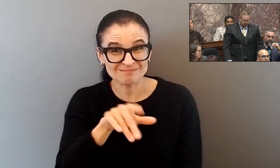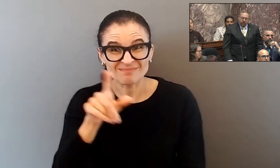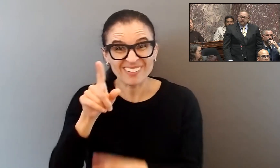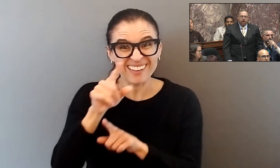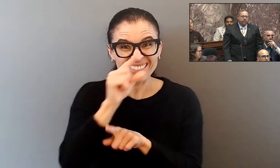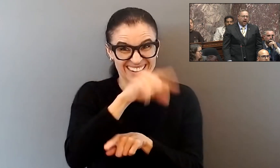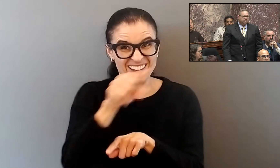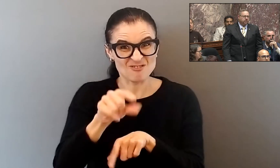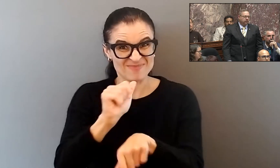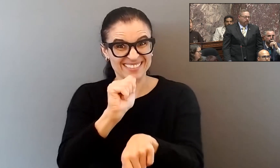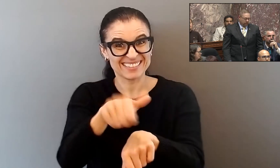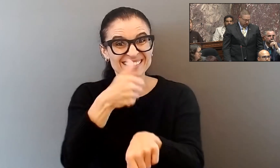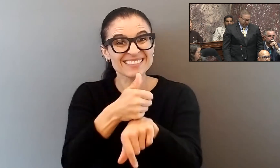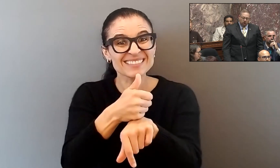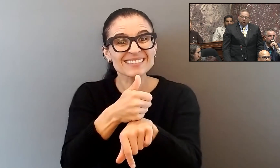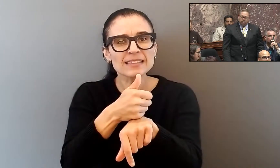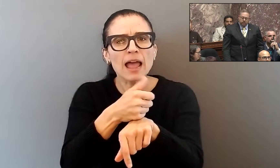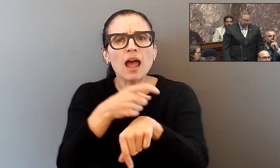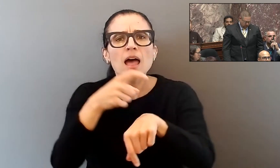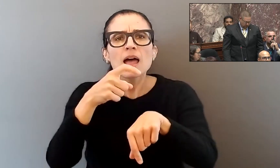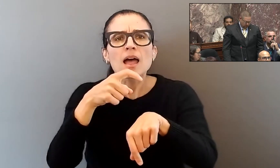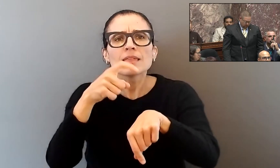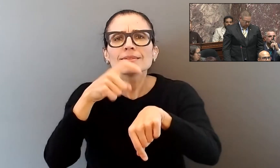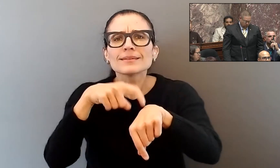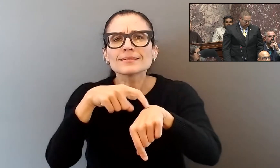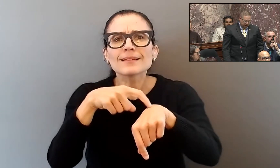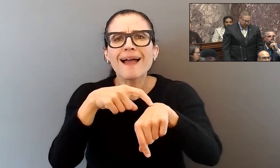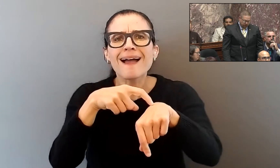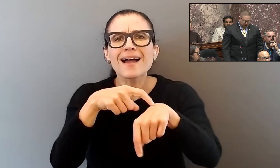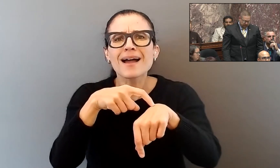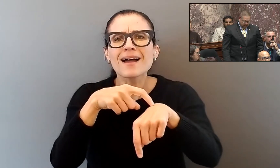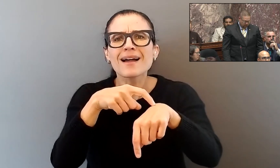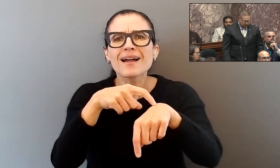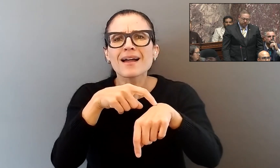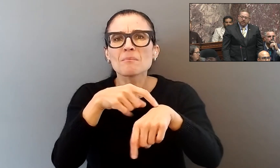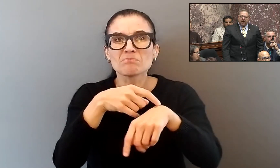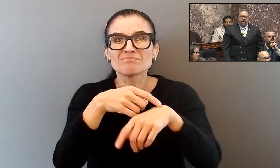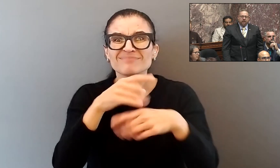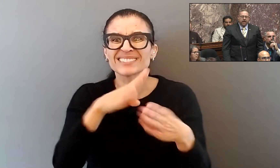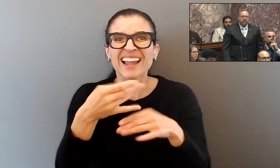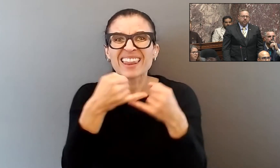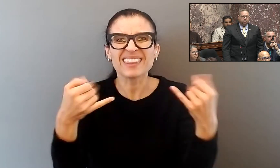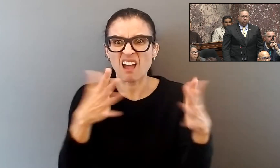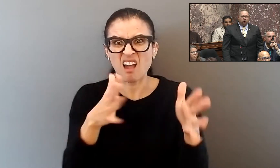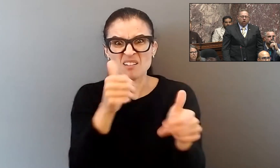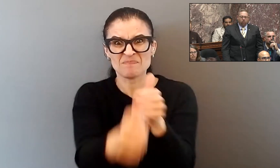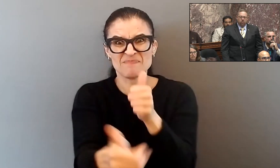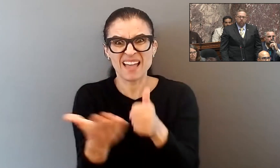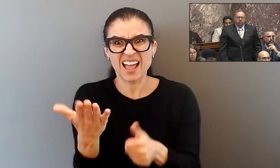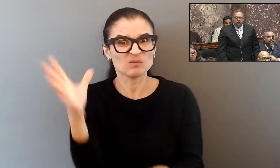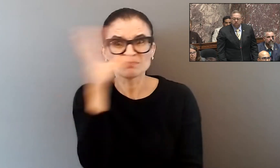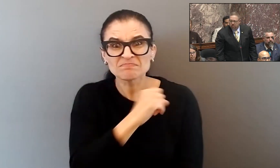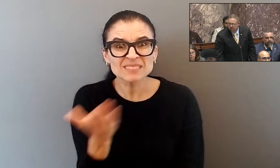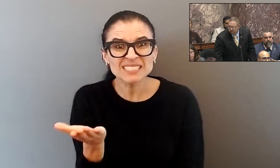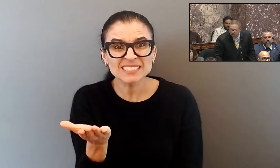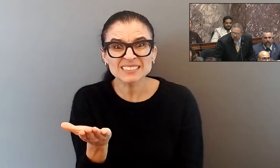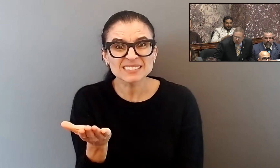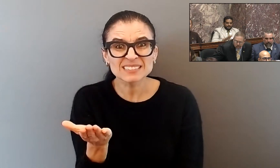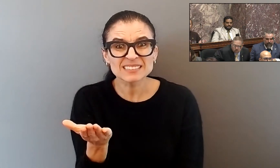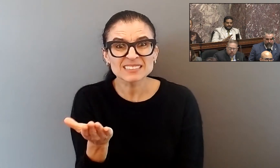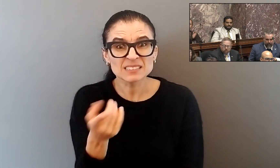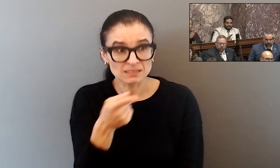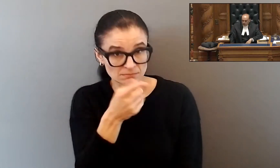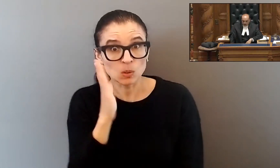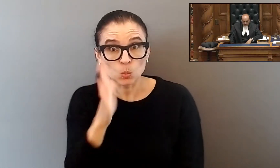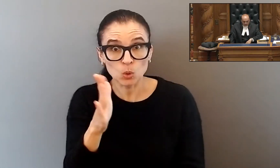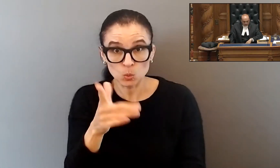consultation framework has now passed. It's gone. Will the minister release that review today, yes or no?